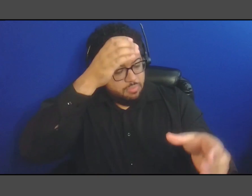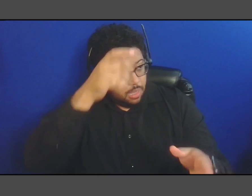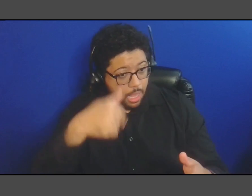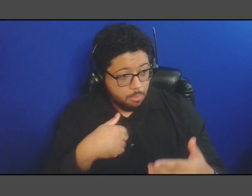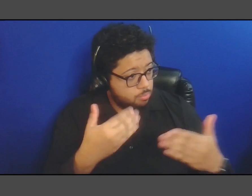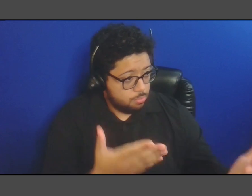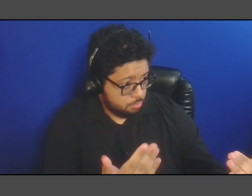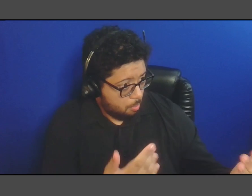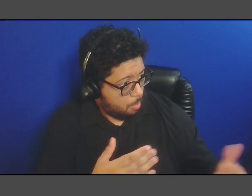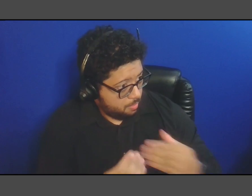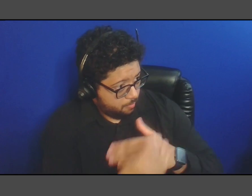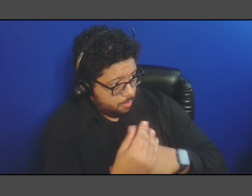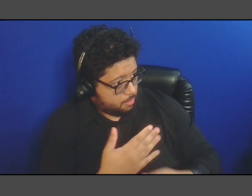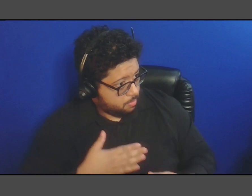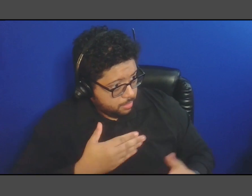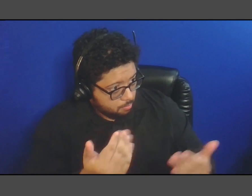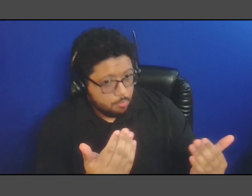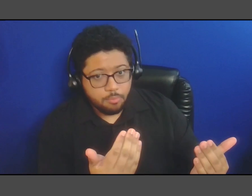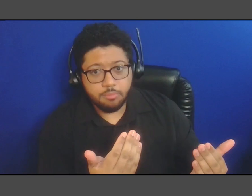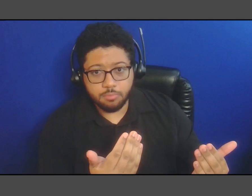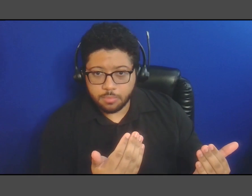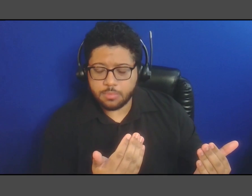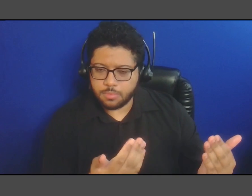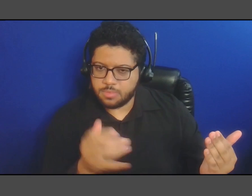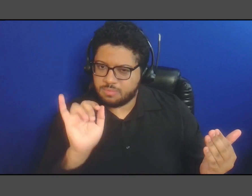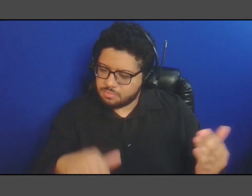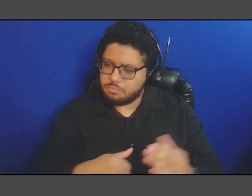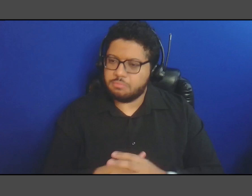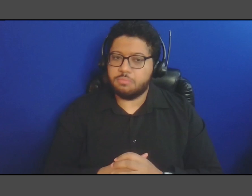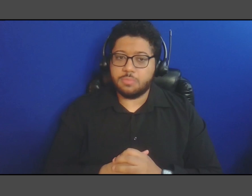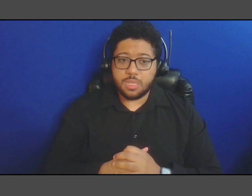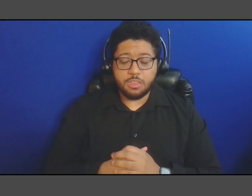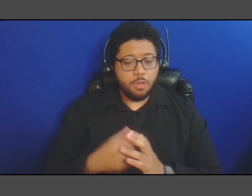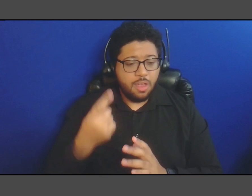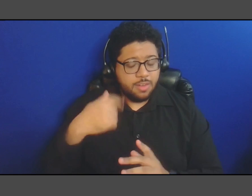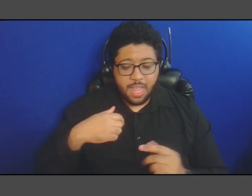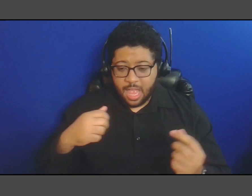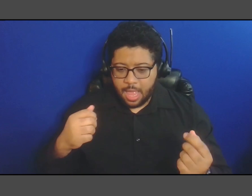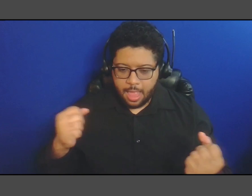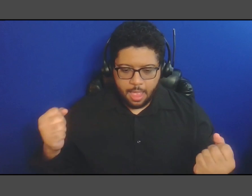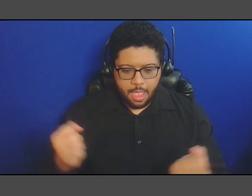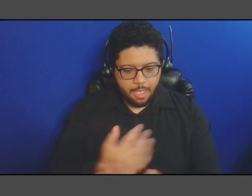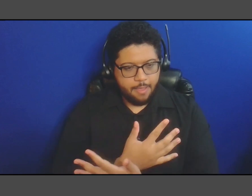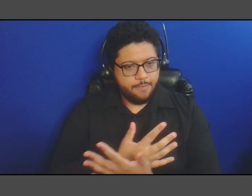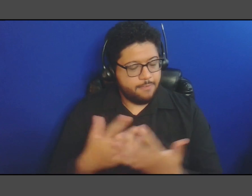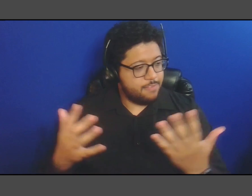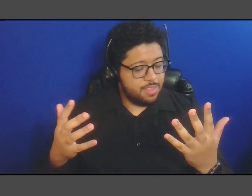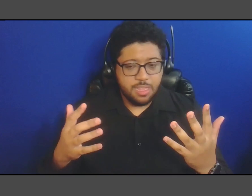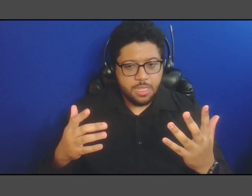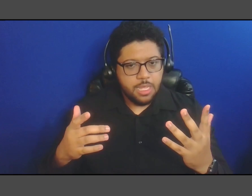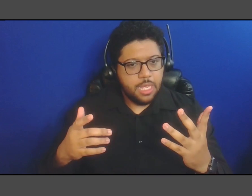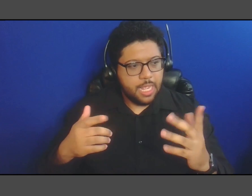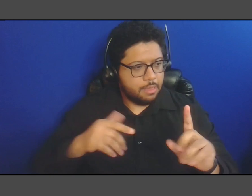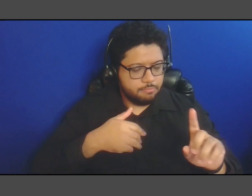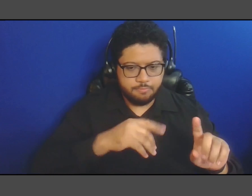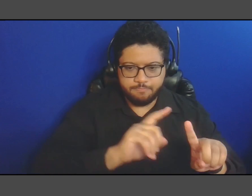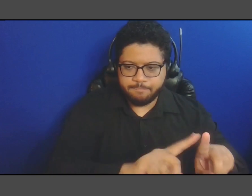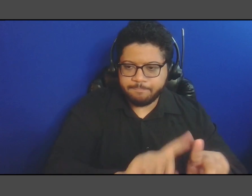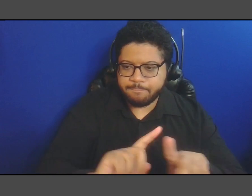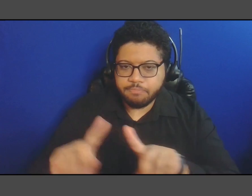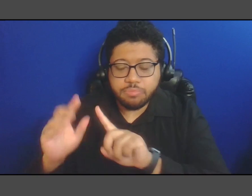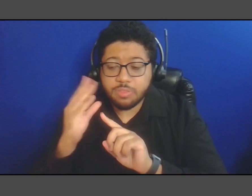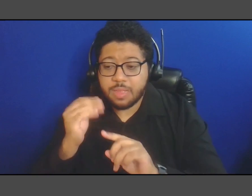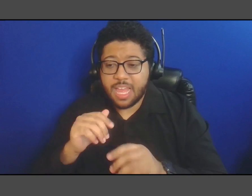know, nothing in this country is a monolith. Every single location is different. It has a different history. It has a